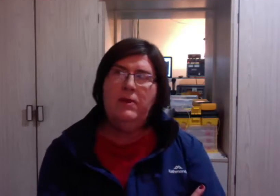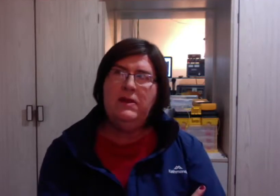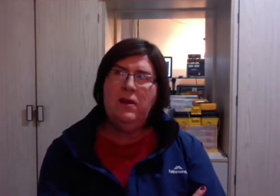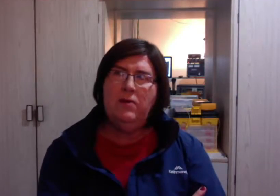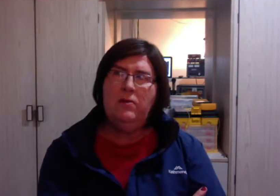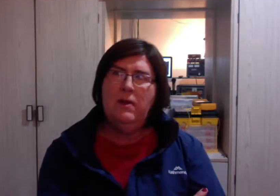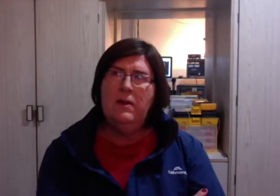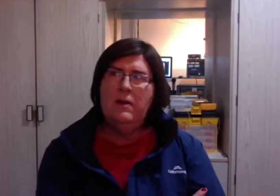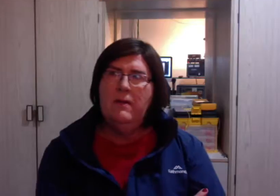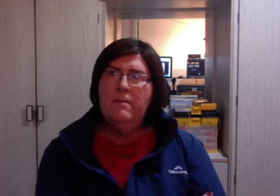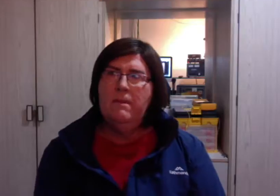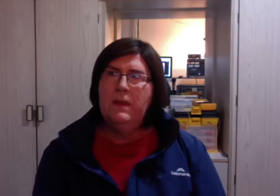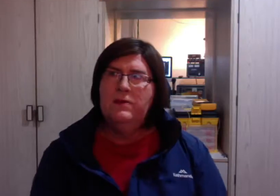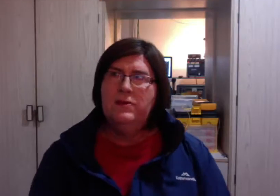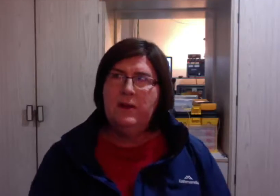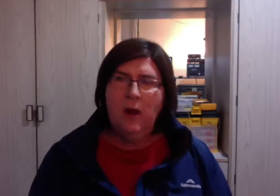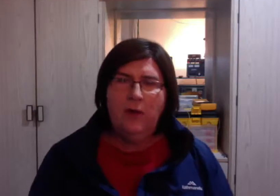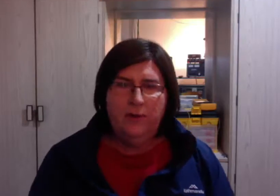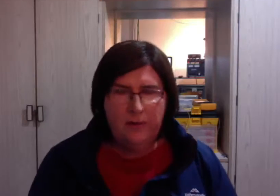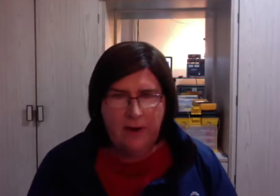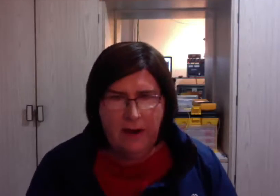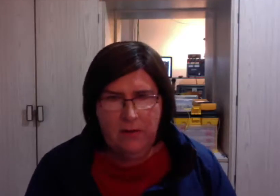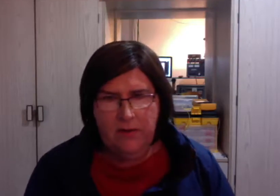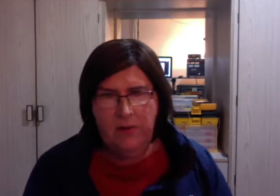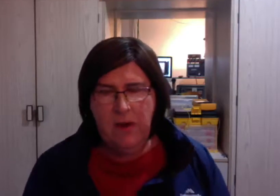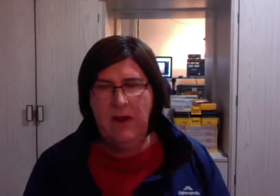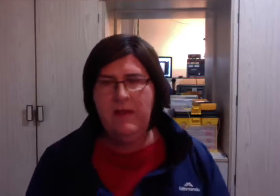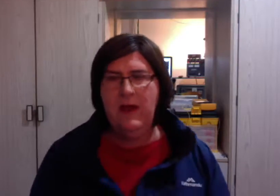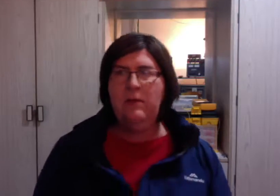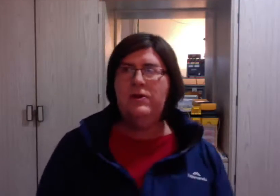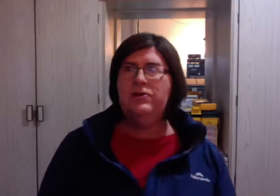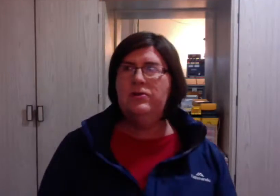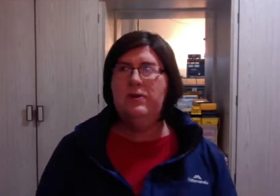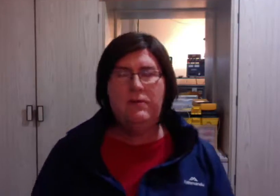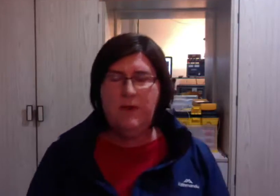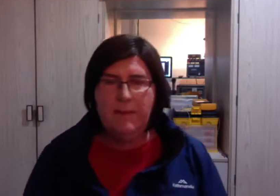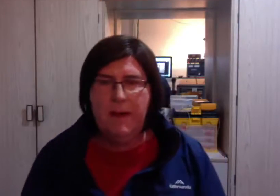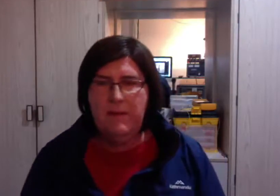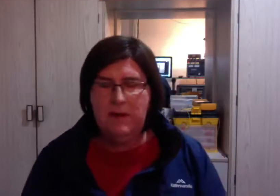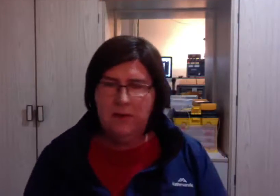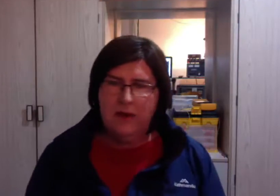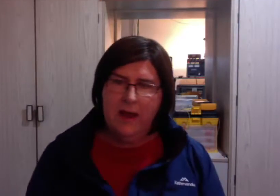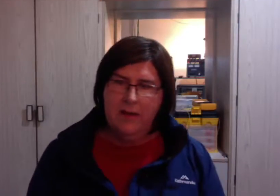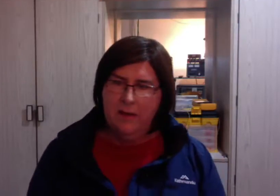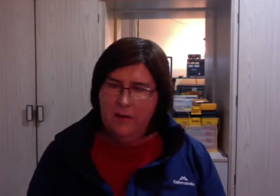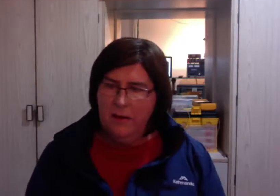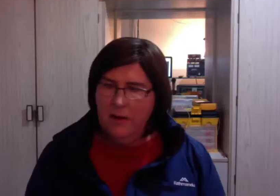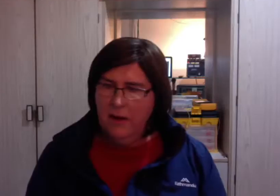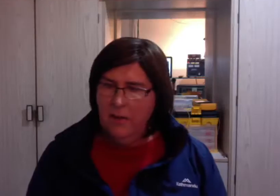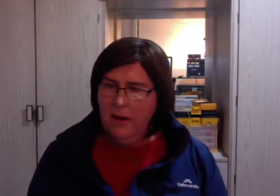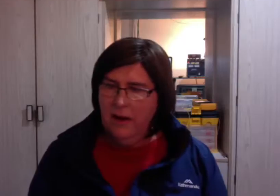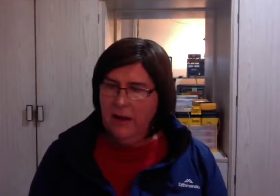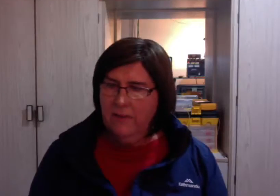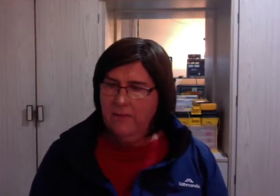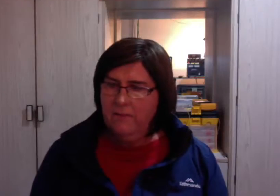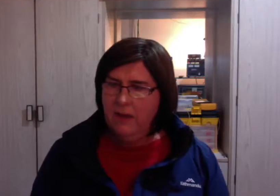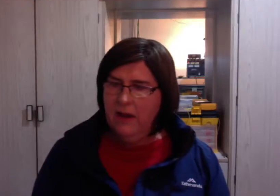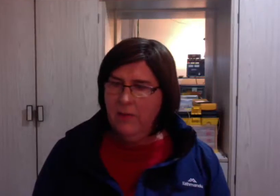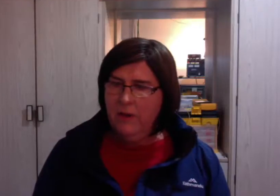go to the Colson track or somewhere like that, which if you've got a map, you can look at. And we